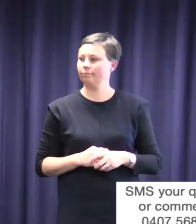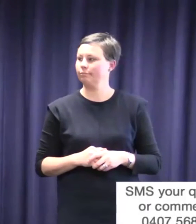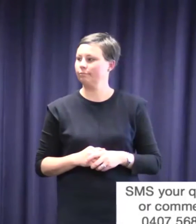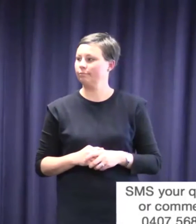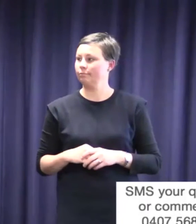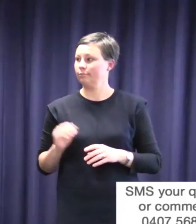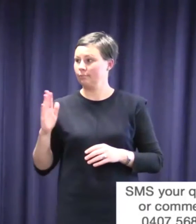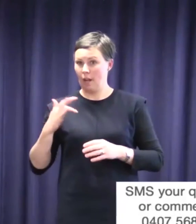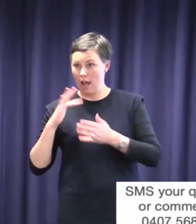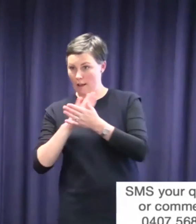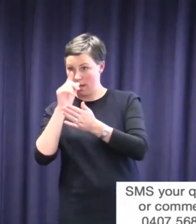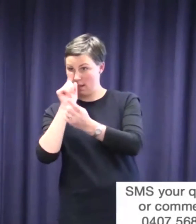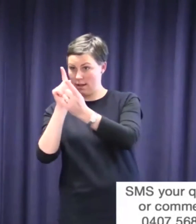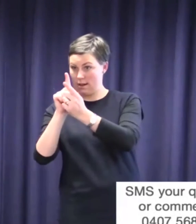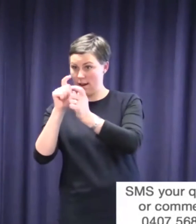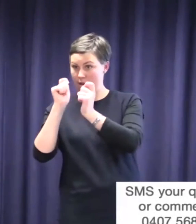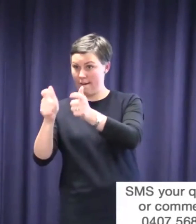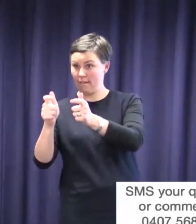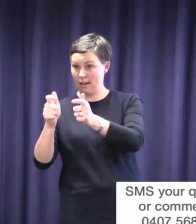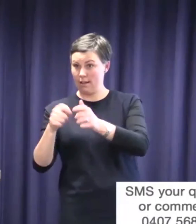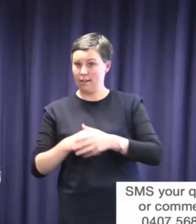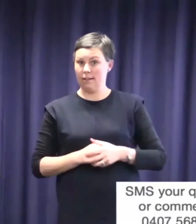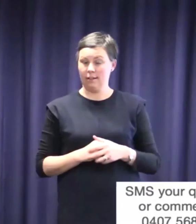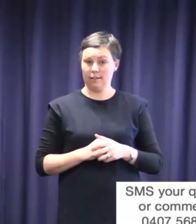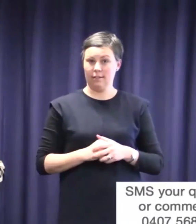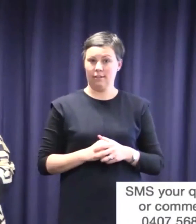I'm happy to talk to you after if that helps.